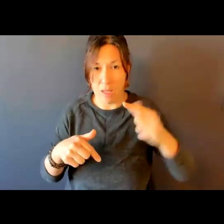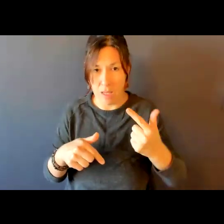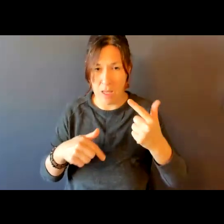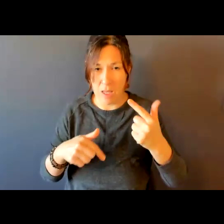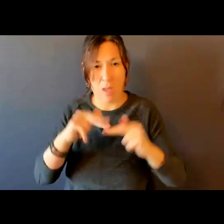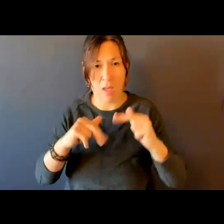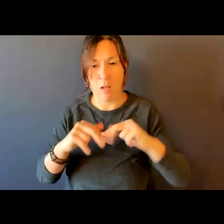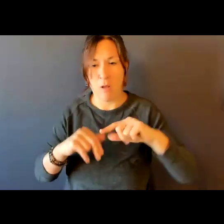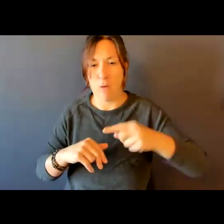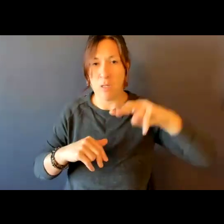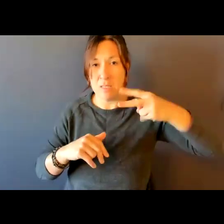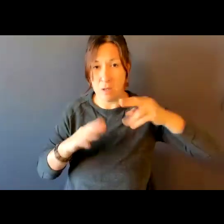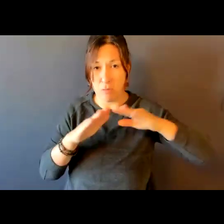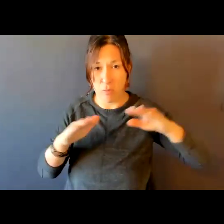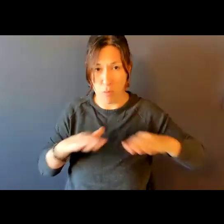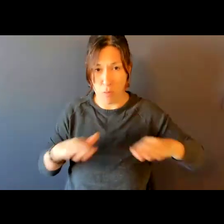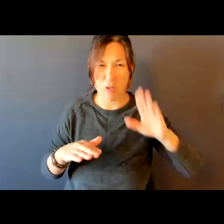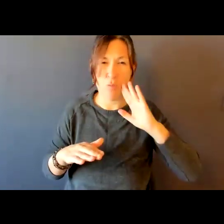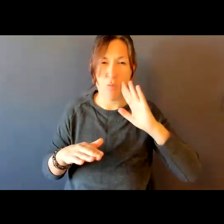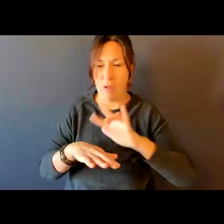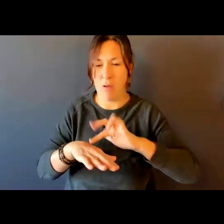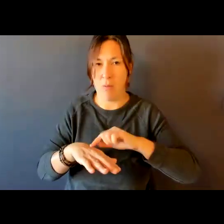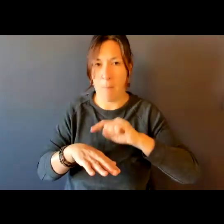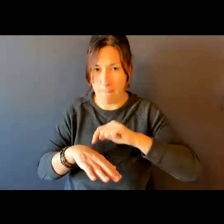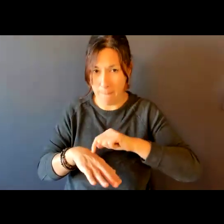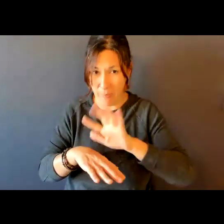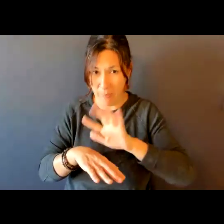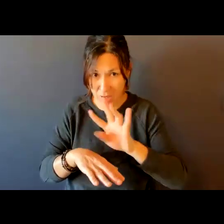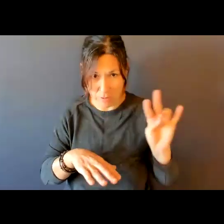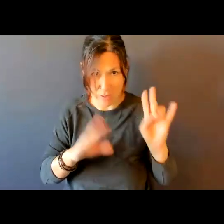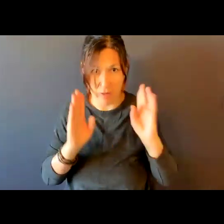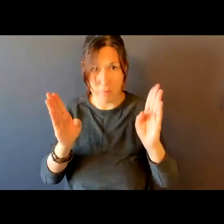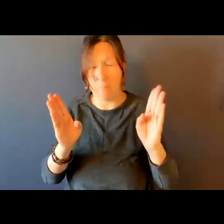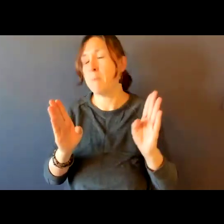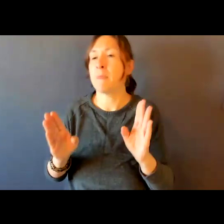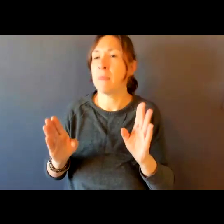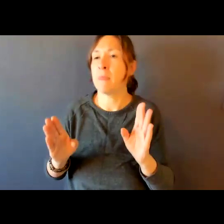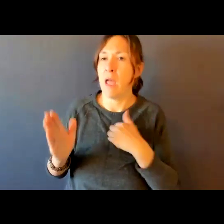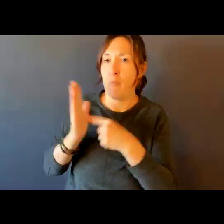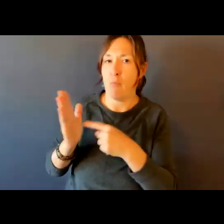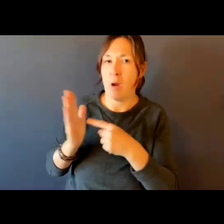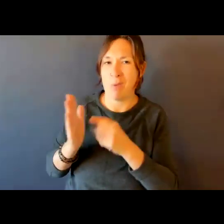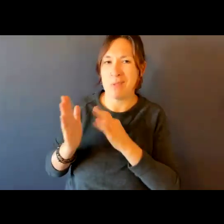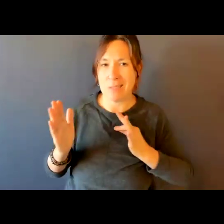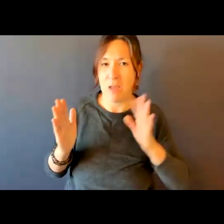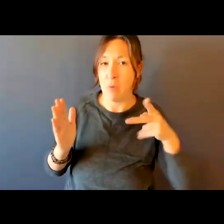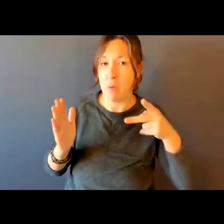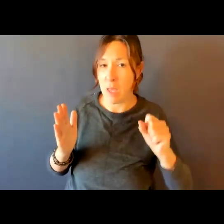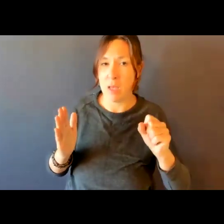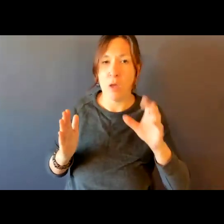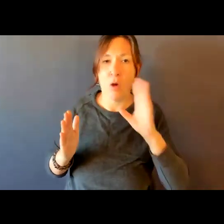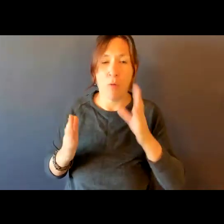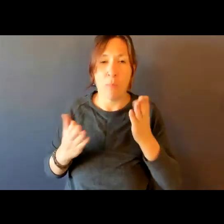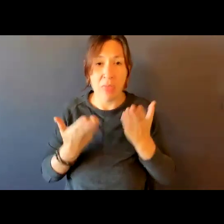5 p.m. to 7 p.m. BPS representatives will be joined by community partners to provide